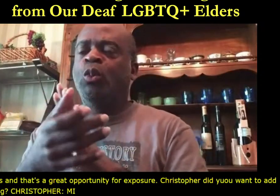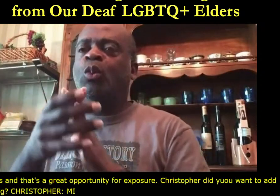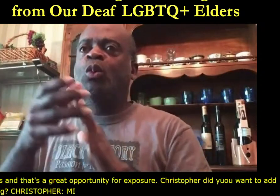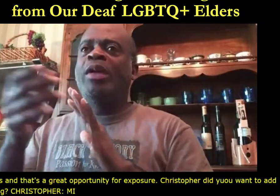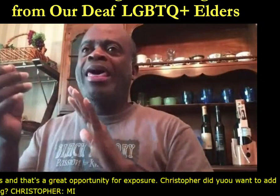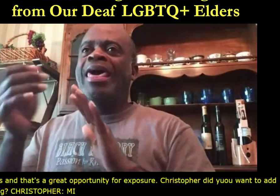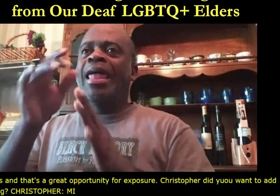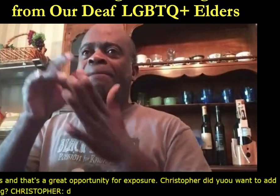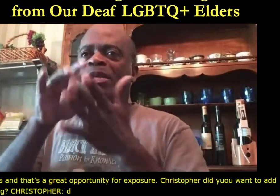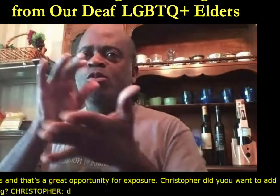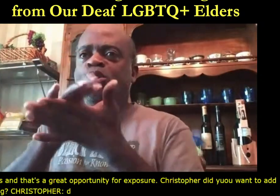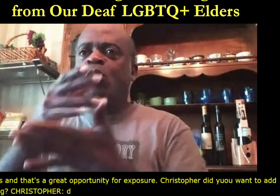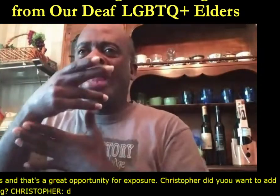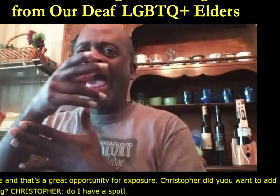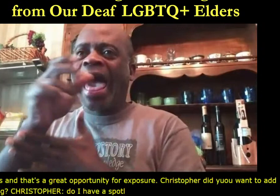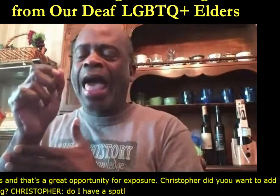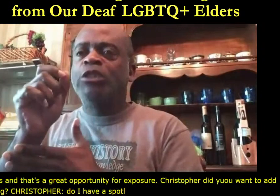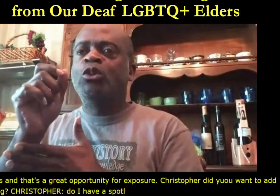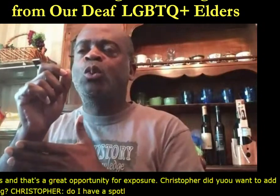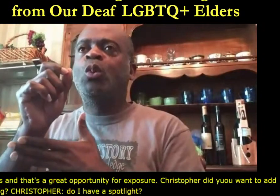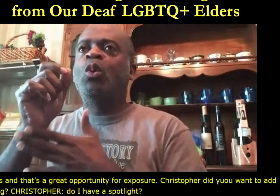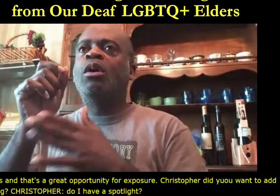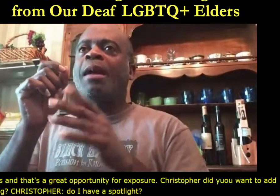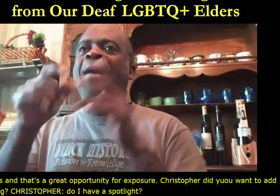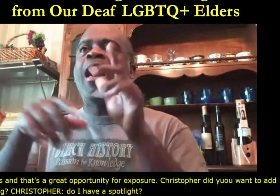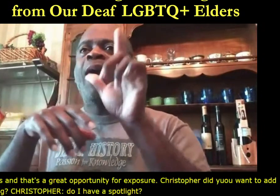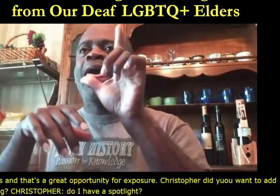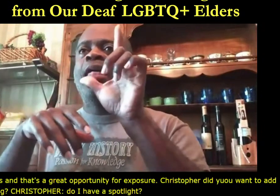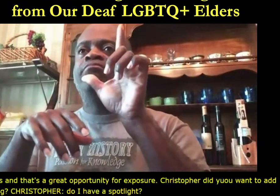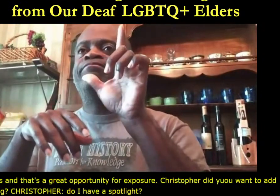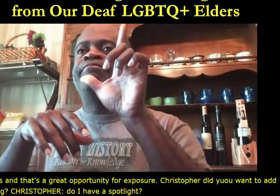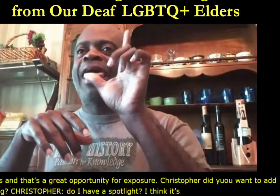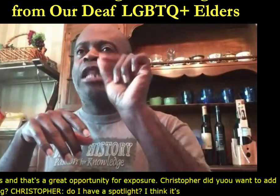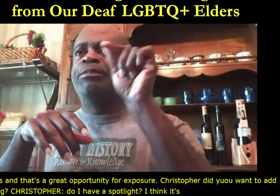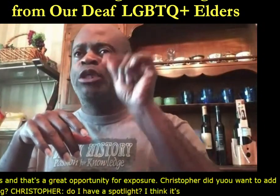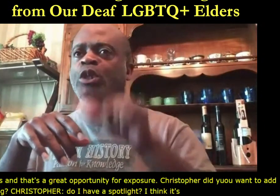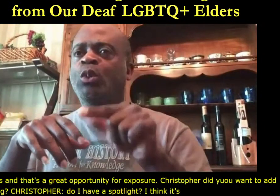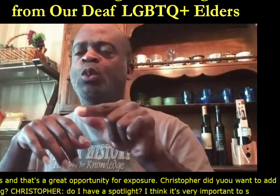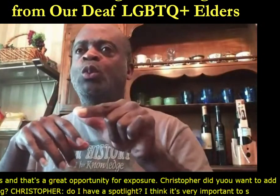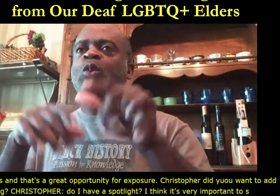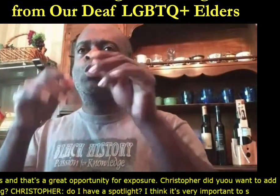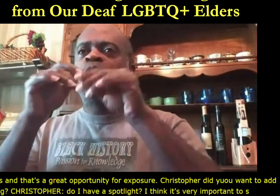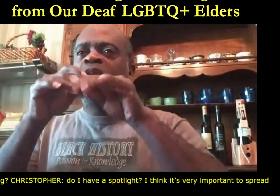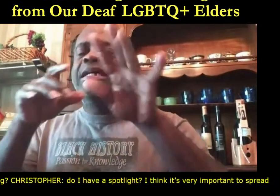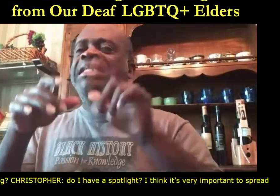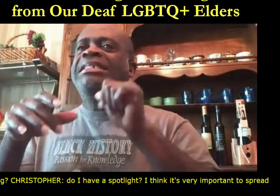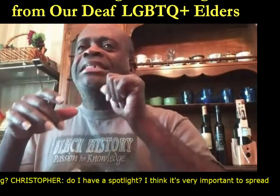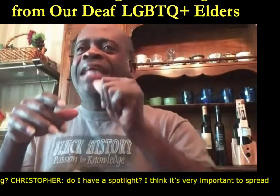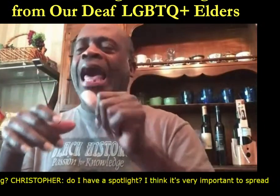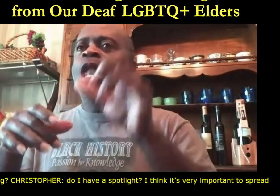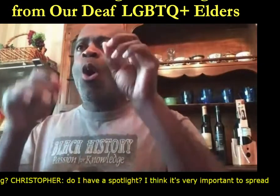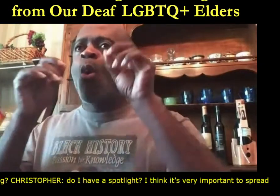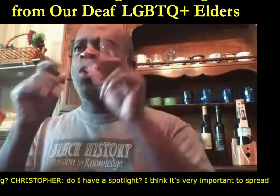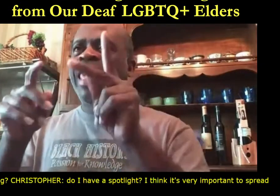yes especially at schools in the middle school and high schools uh so that